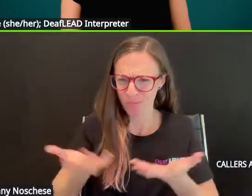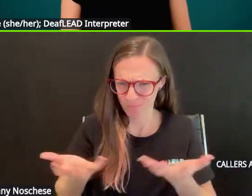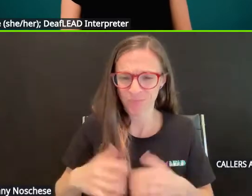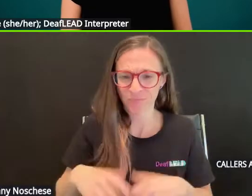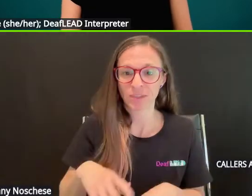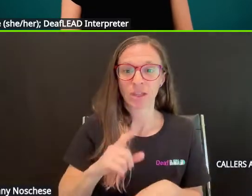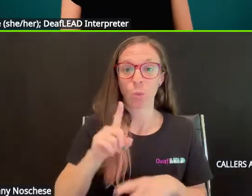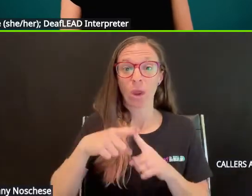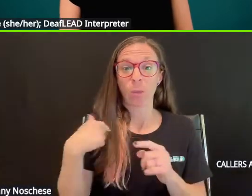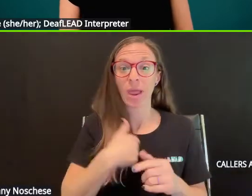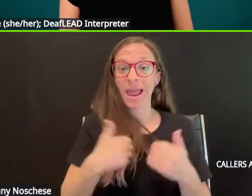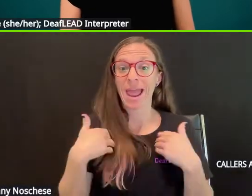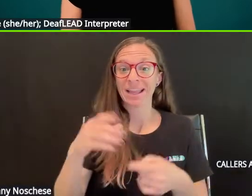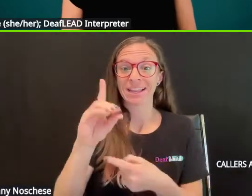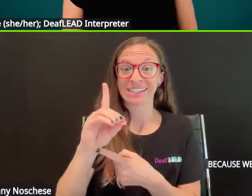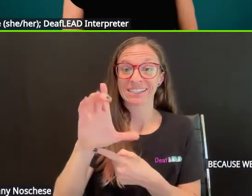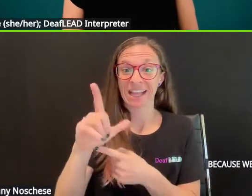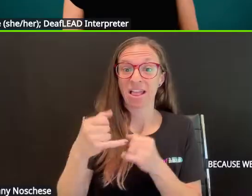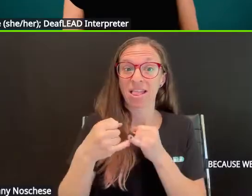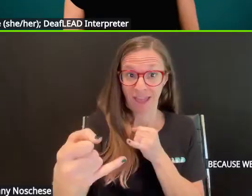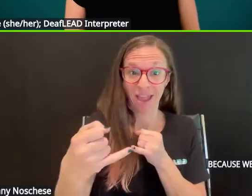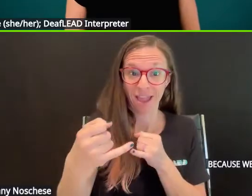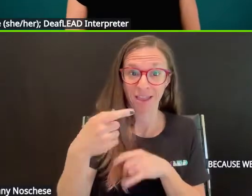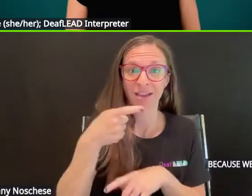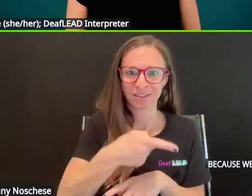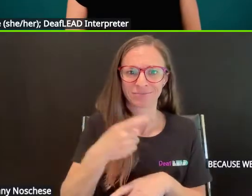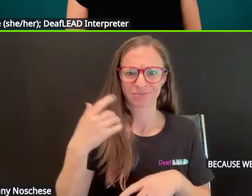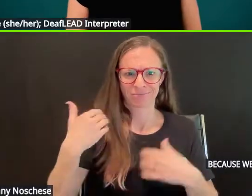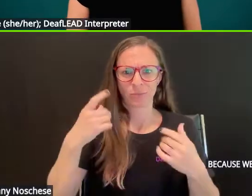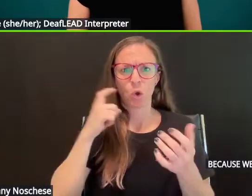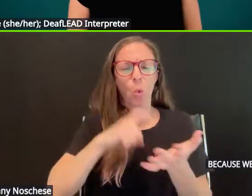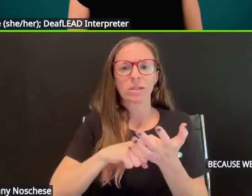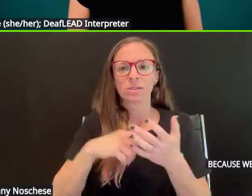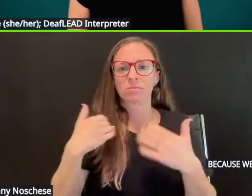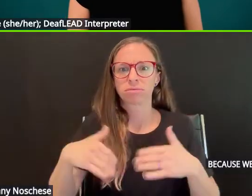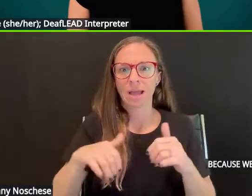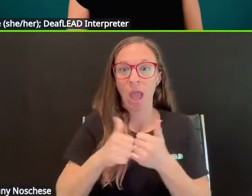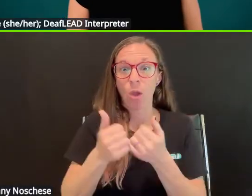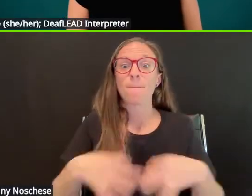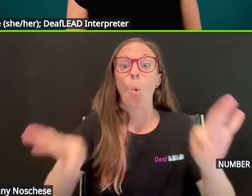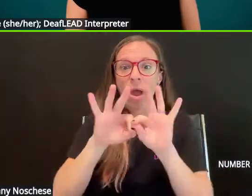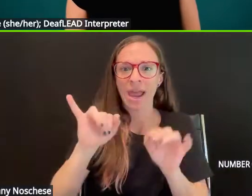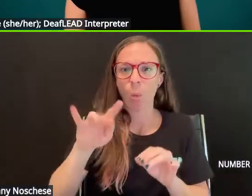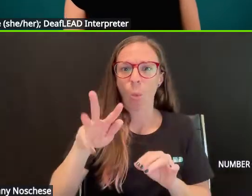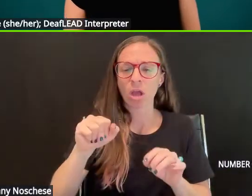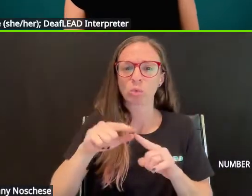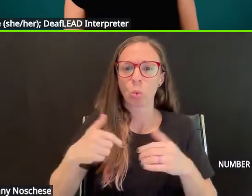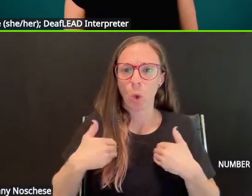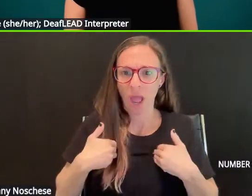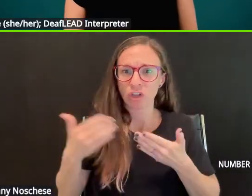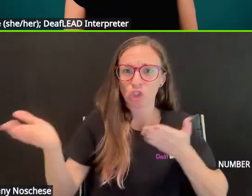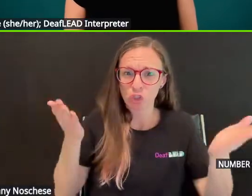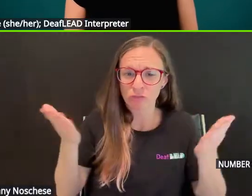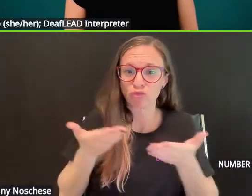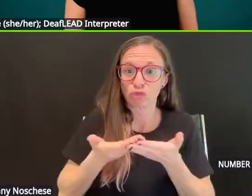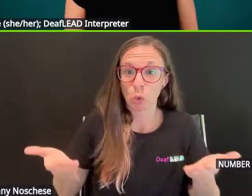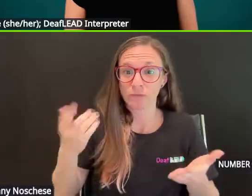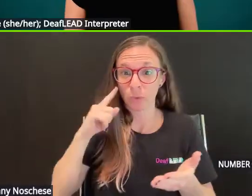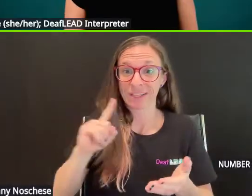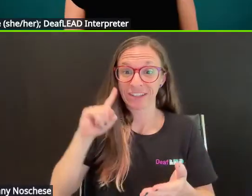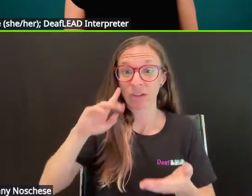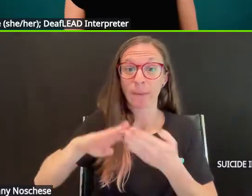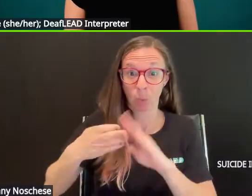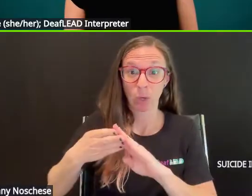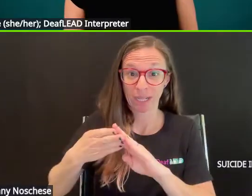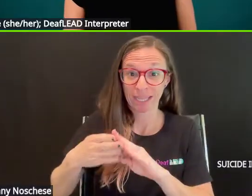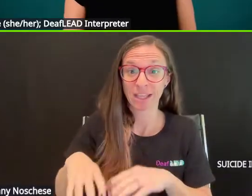with those two lines being established, when we first had the Deaf Crisis Line, we noticed how important it really was